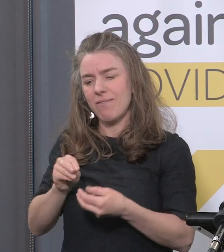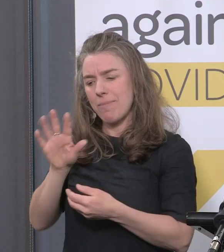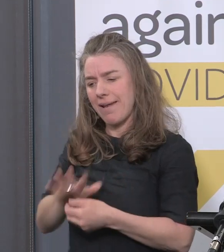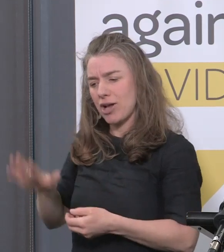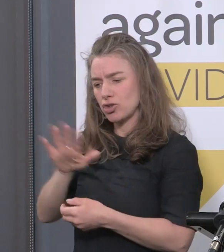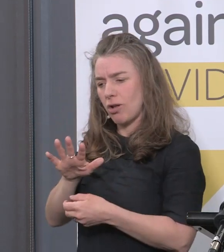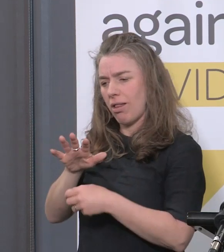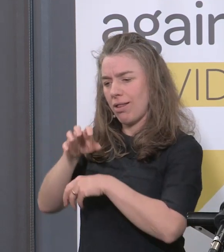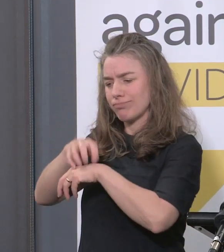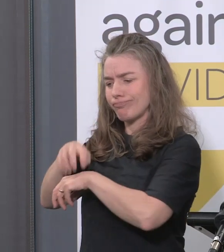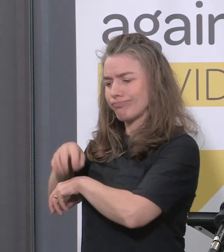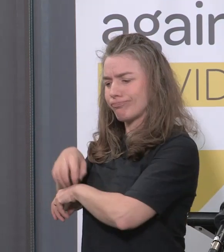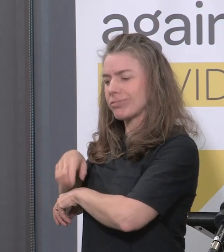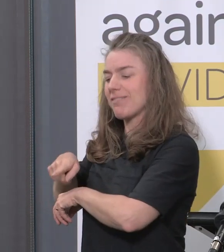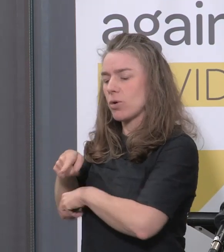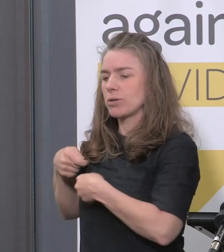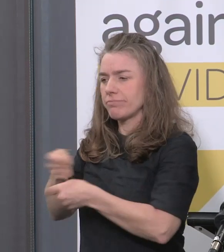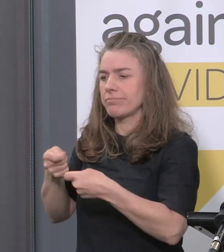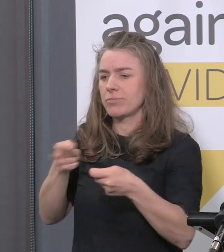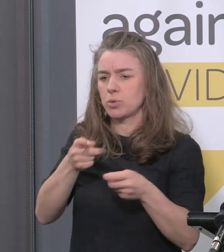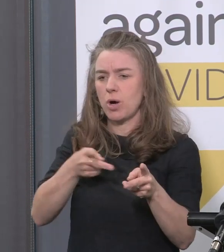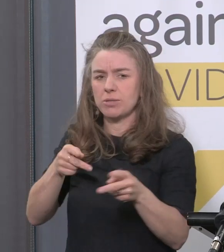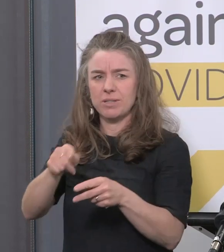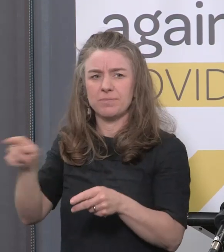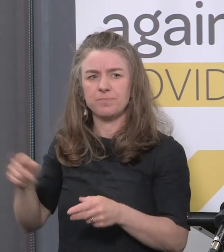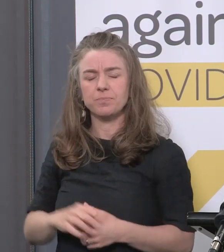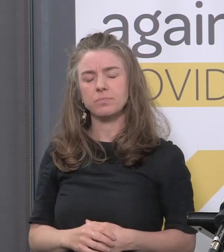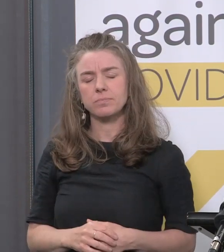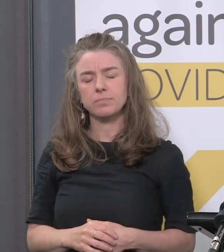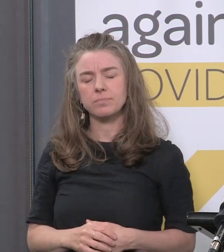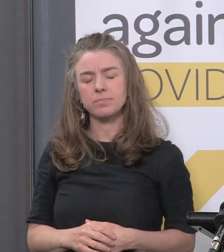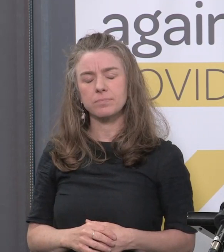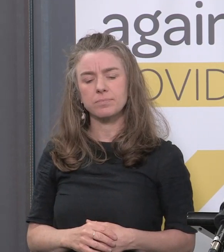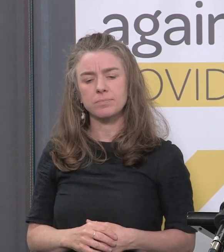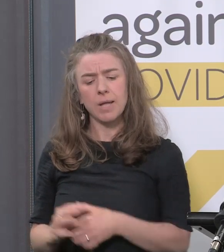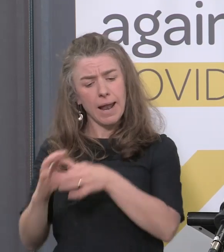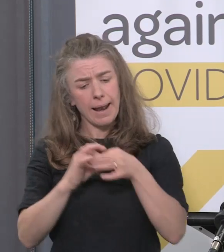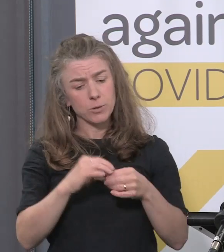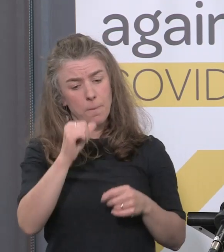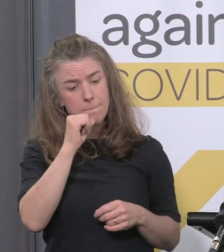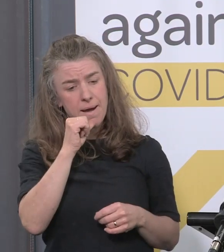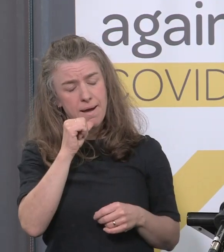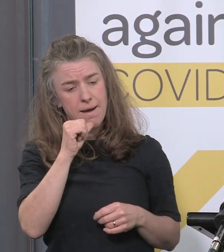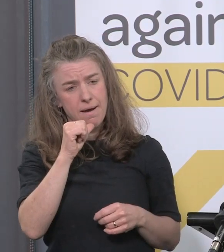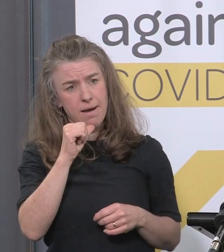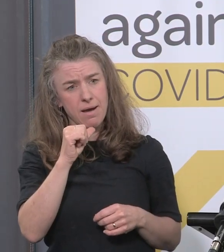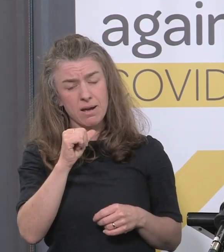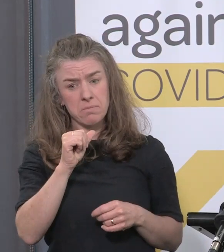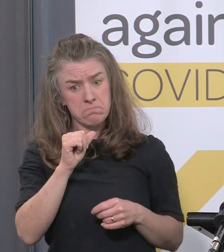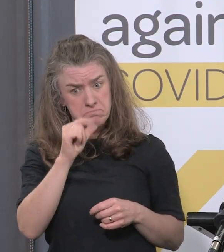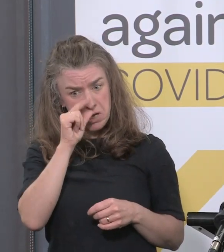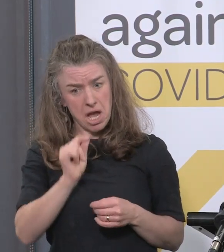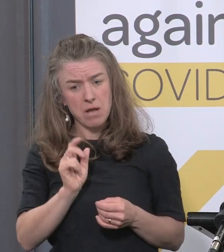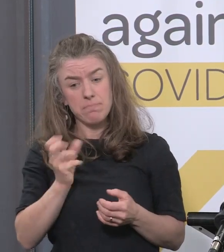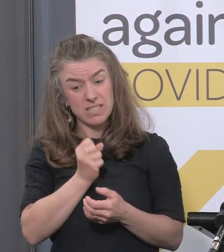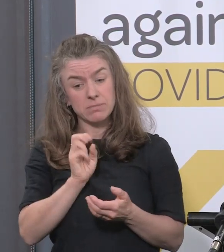to those DHBs. And Just Are we likely, going back to the bars point, are we likely to get to a point that you'd have to sign in to a bar or a